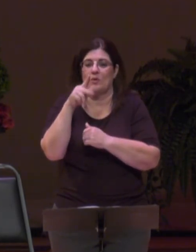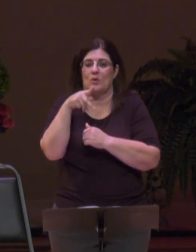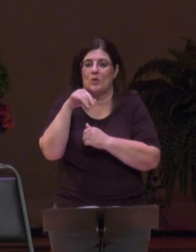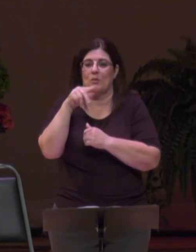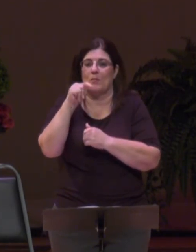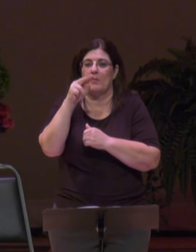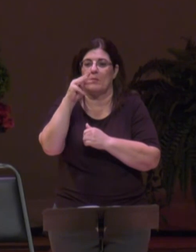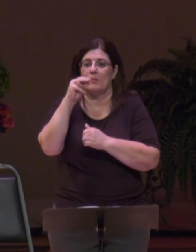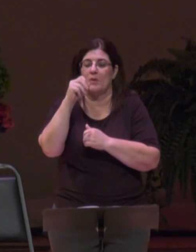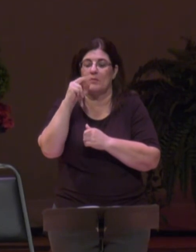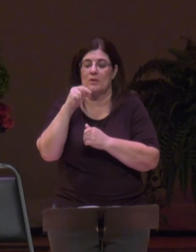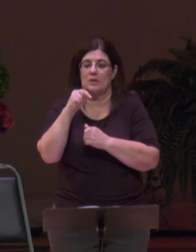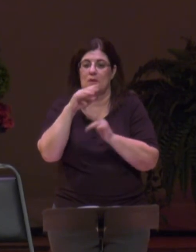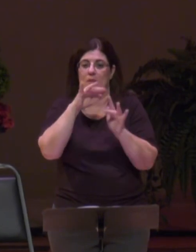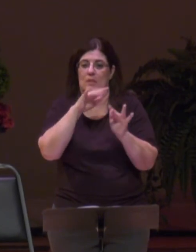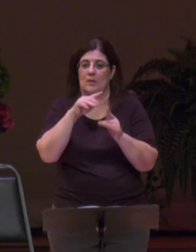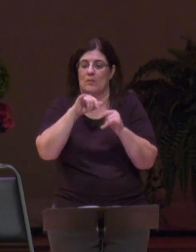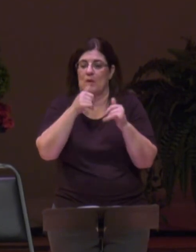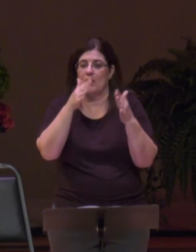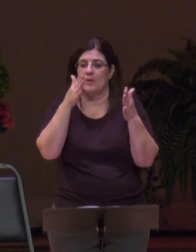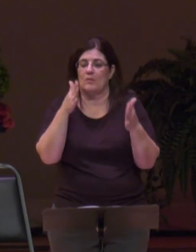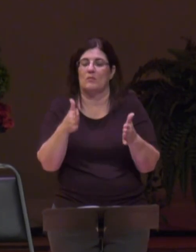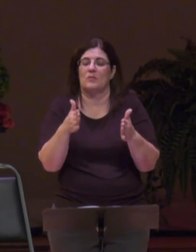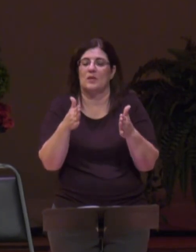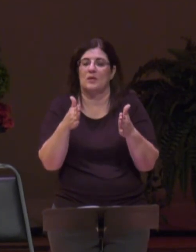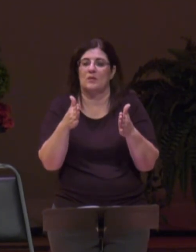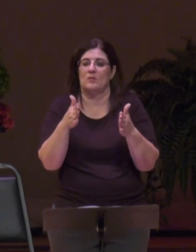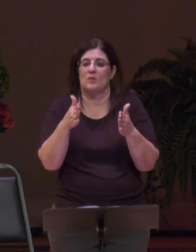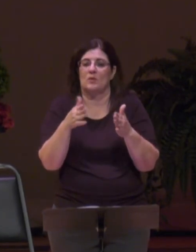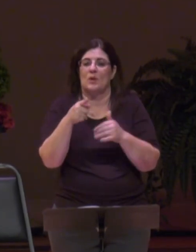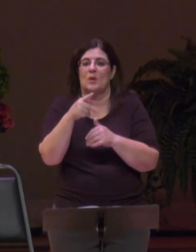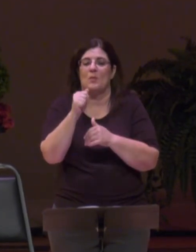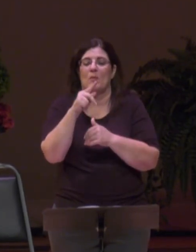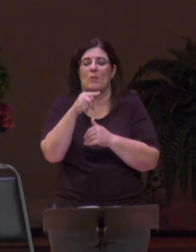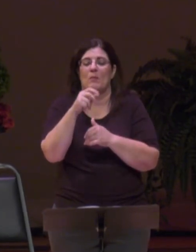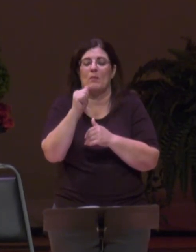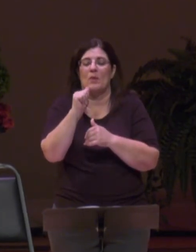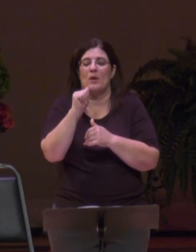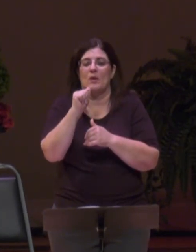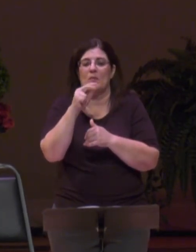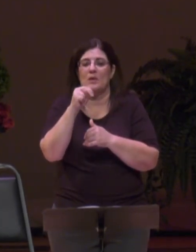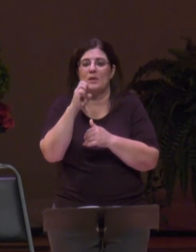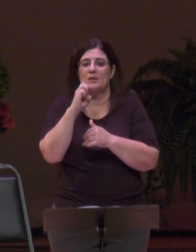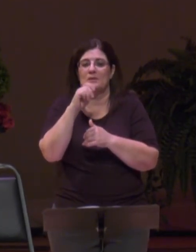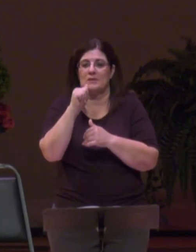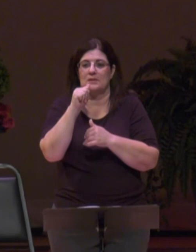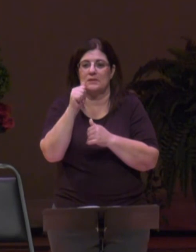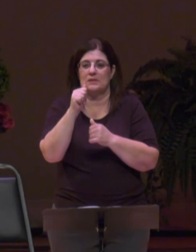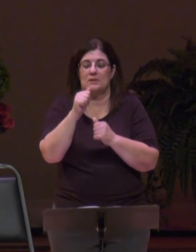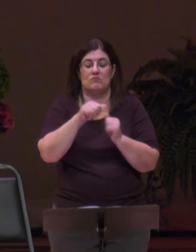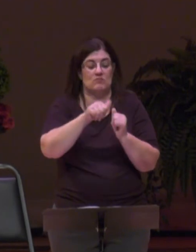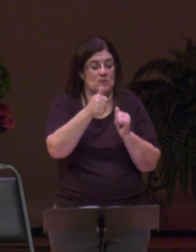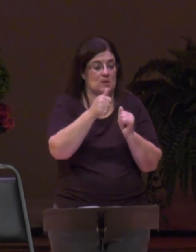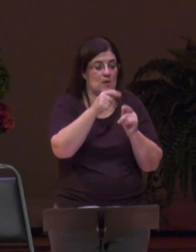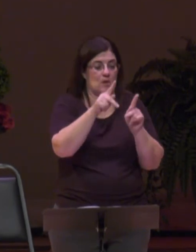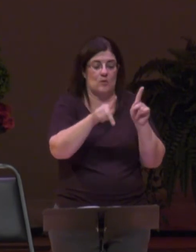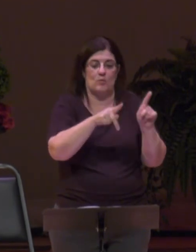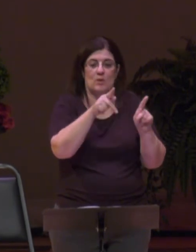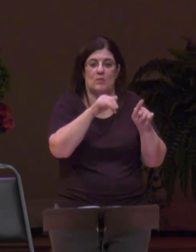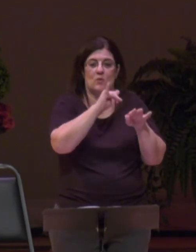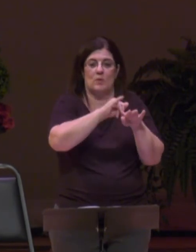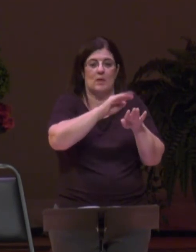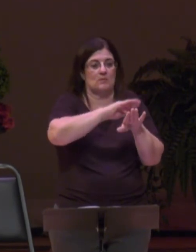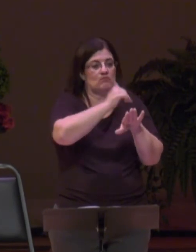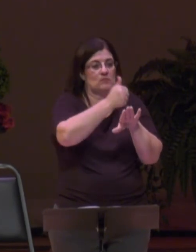Sharon Tolleson, our faculty marshal, Dr. Ed Papanastas, our floor marshals, Ms. Susan Green and Debbie Kirby, the